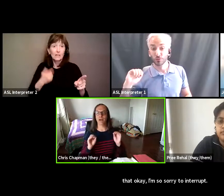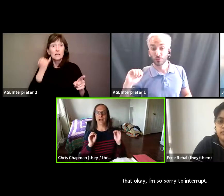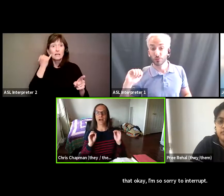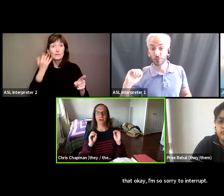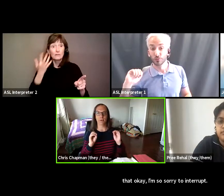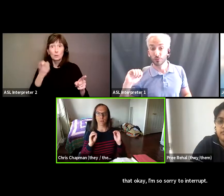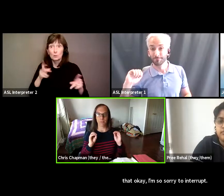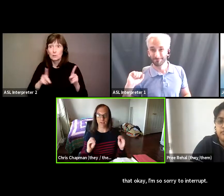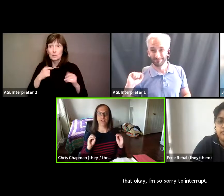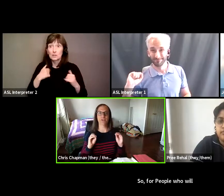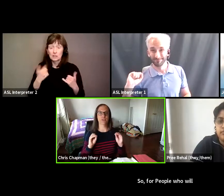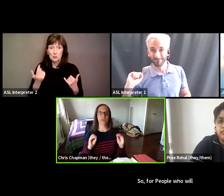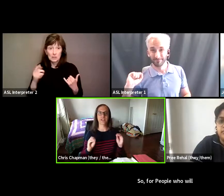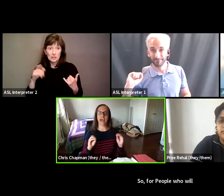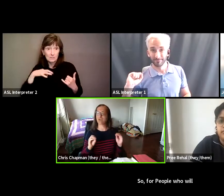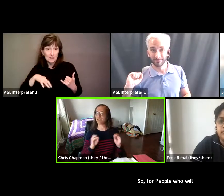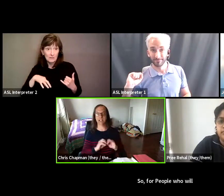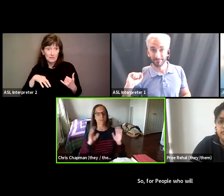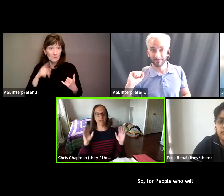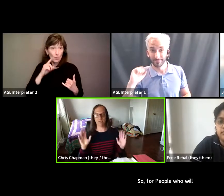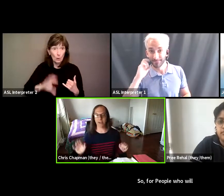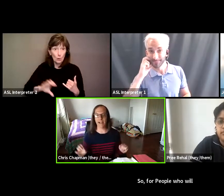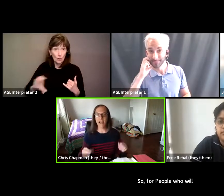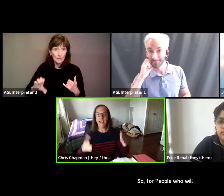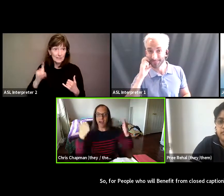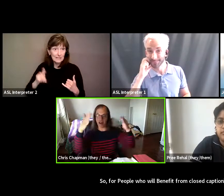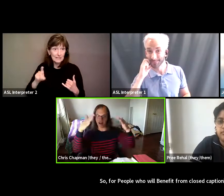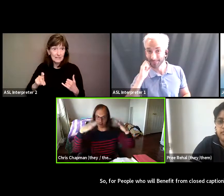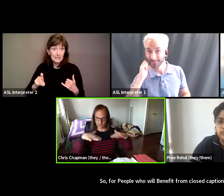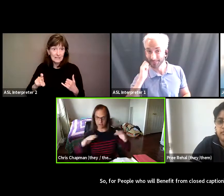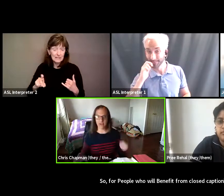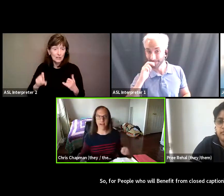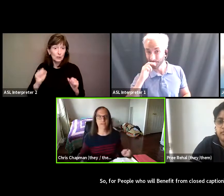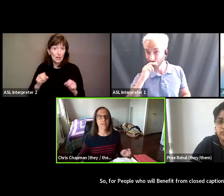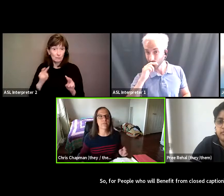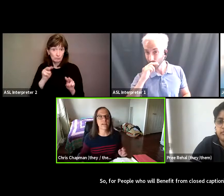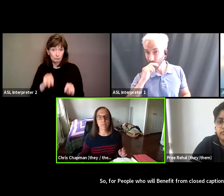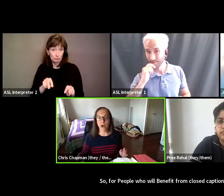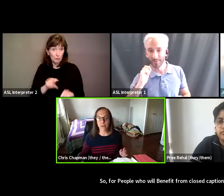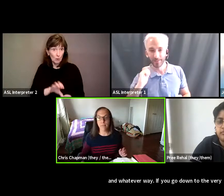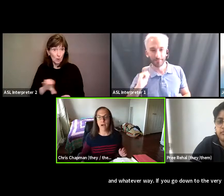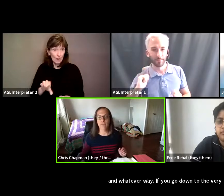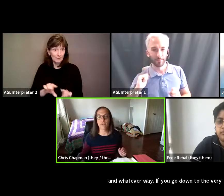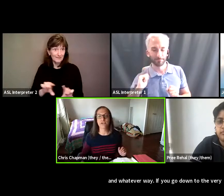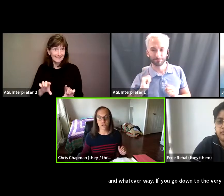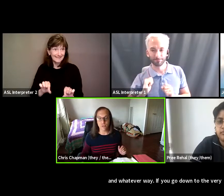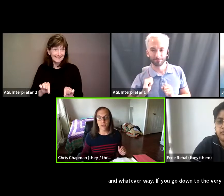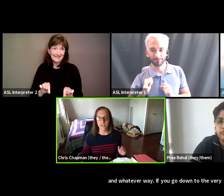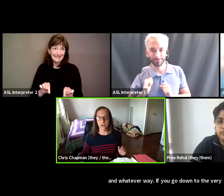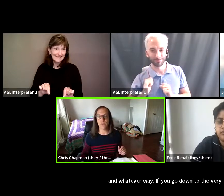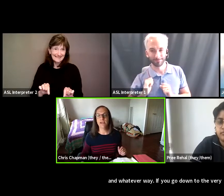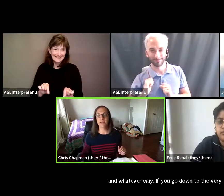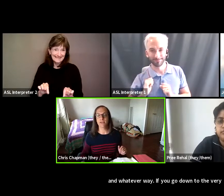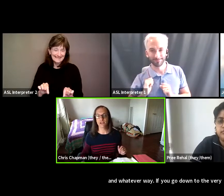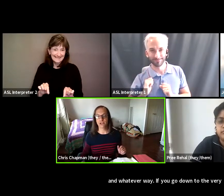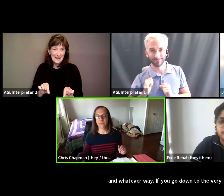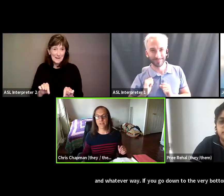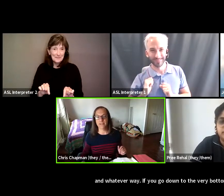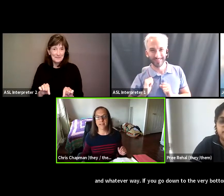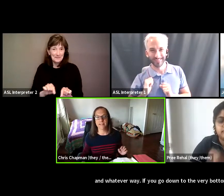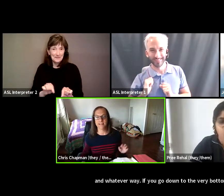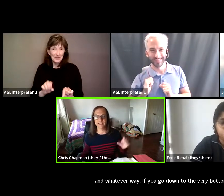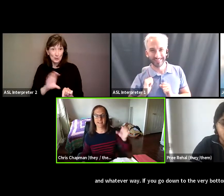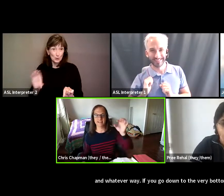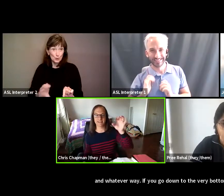who will benefit from closed captioning in whatever way, if you go down to the very bottom of your Zoom window, there should